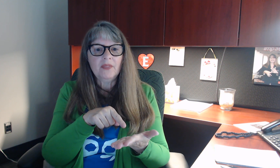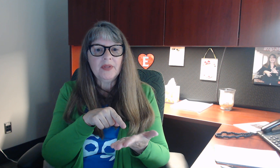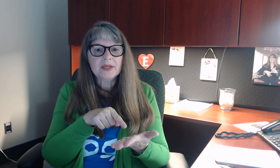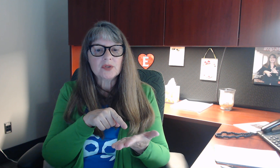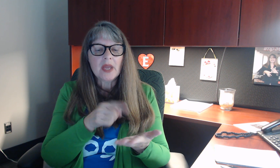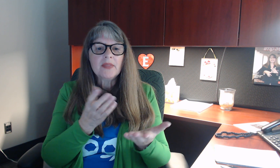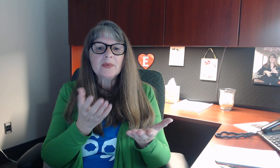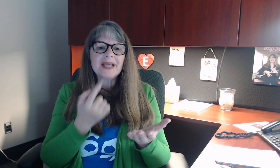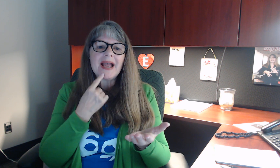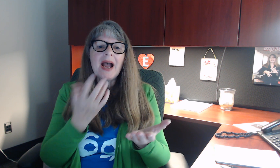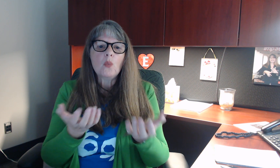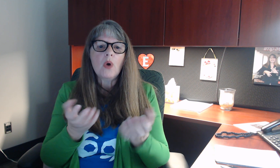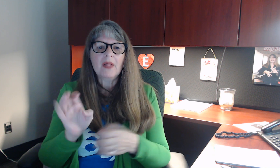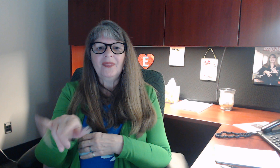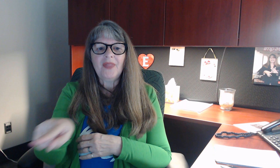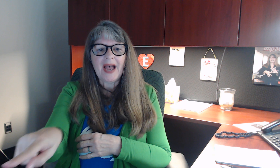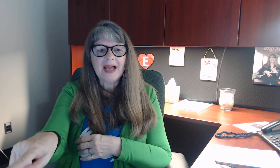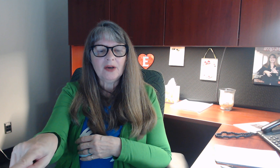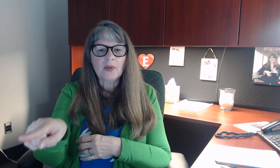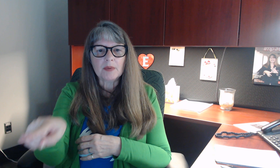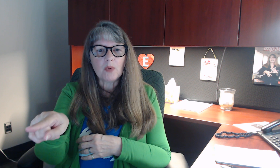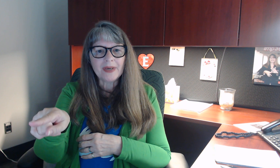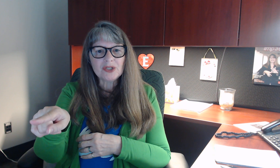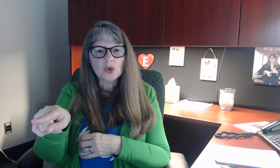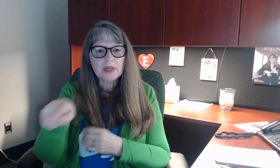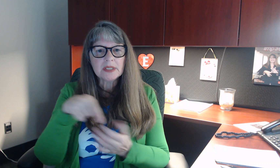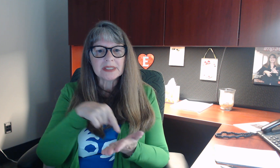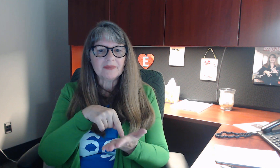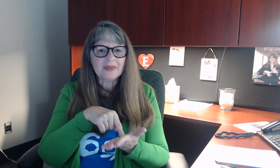this. They would say, I want that. Or they would point to it instead of this.